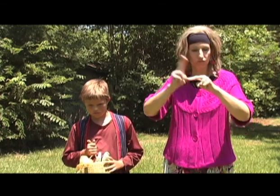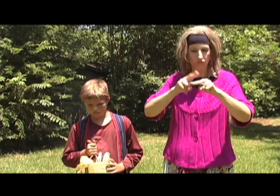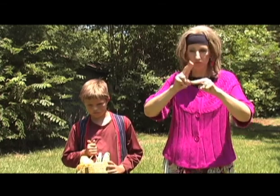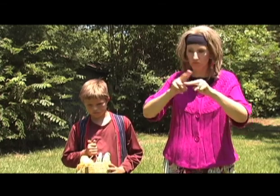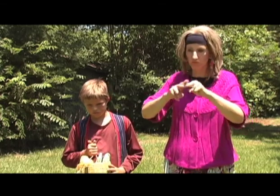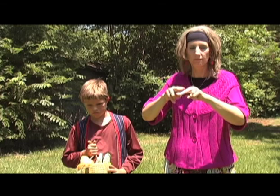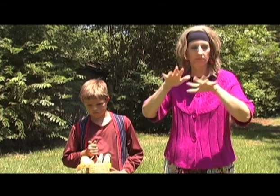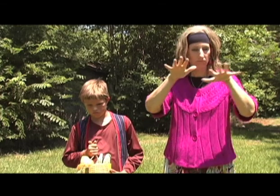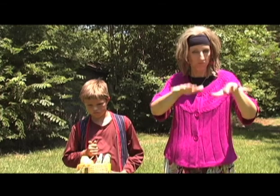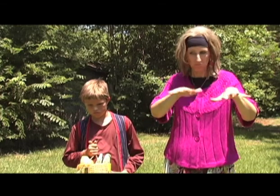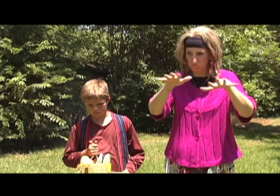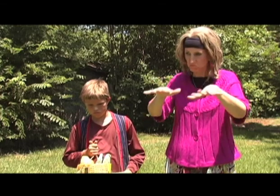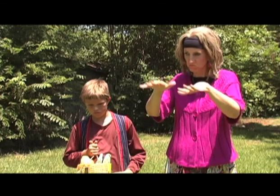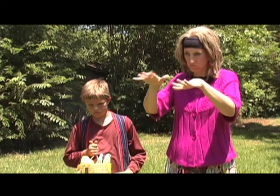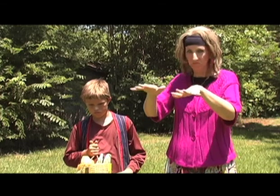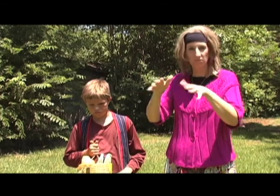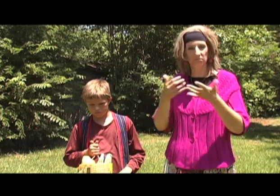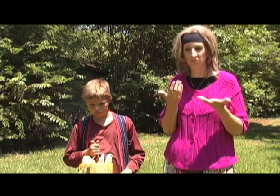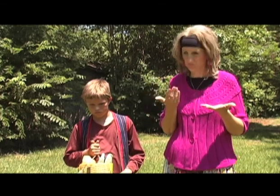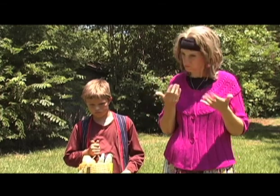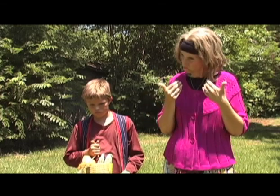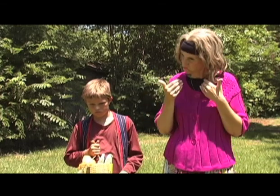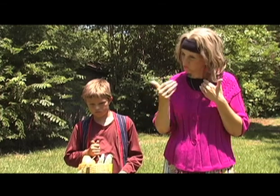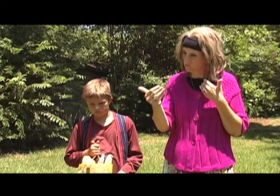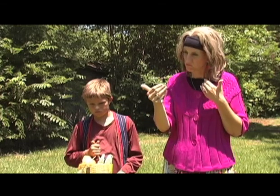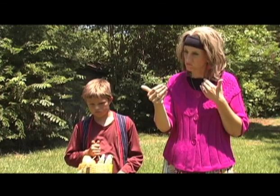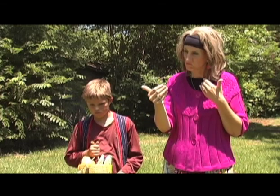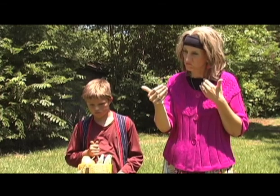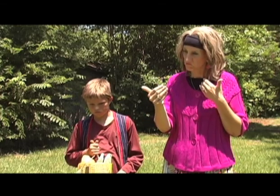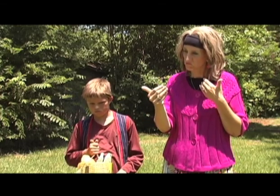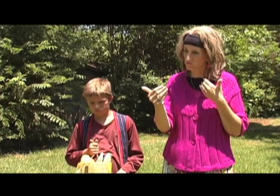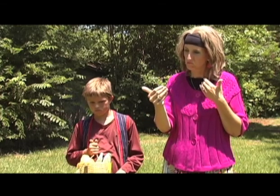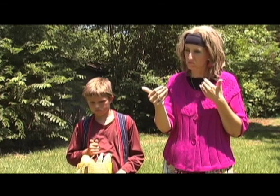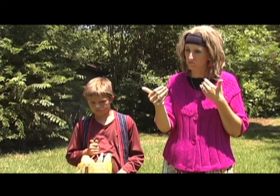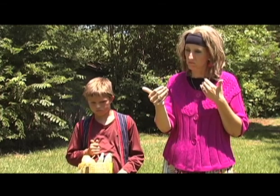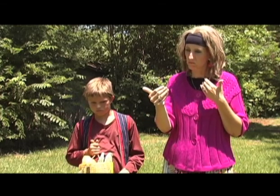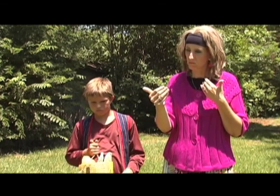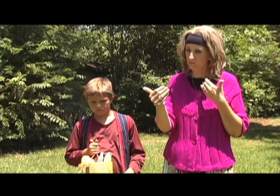ahead and have everyone sit down. Take their places and be seated."